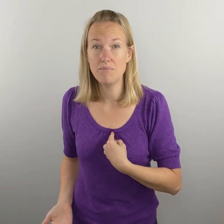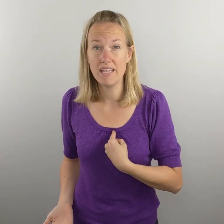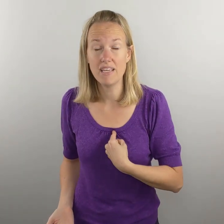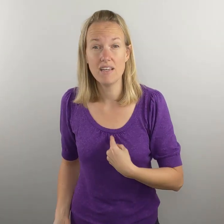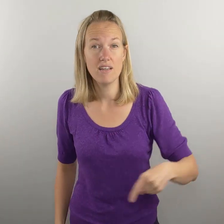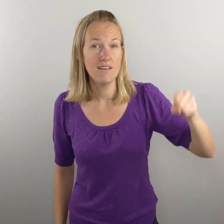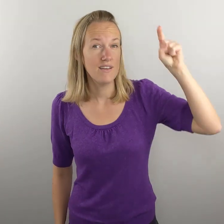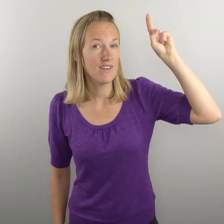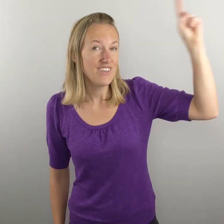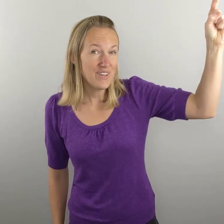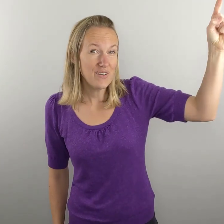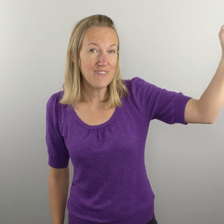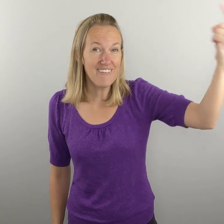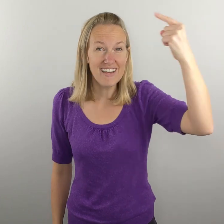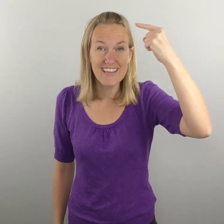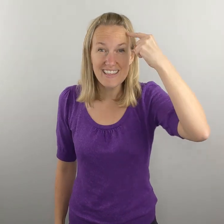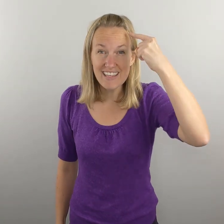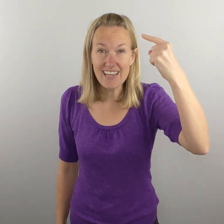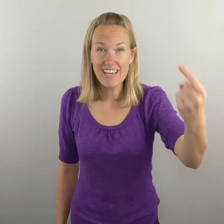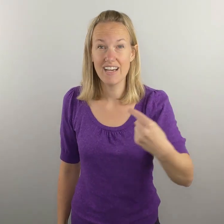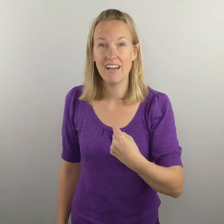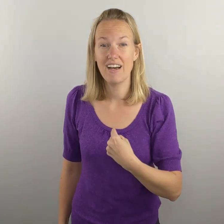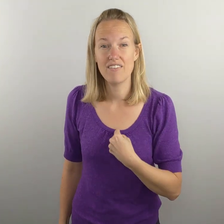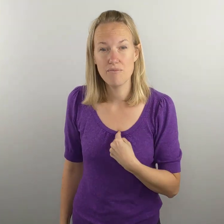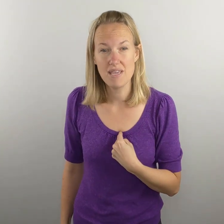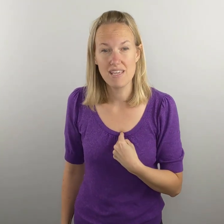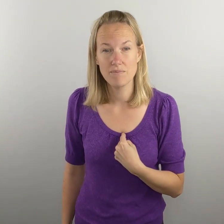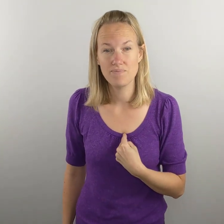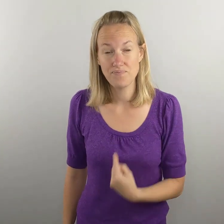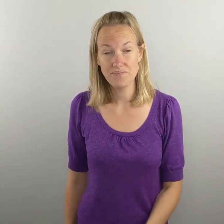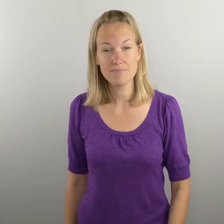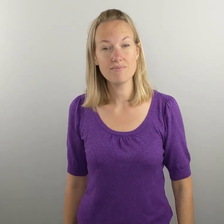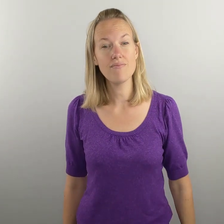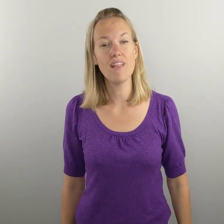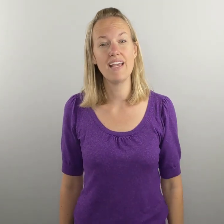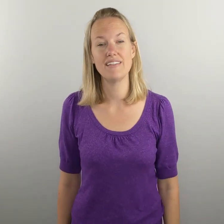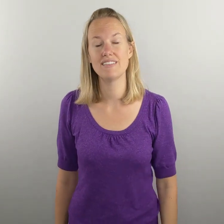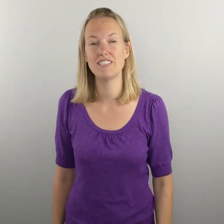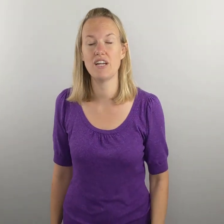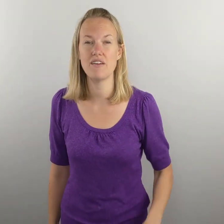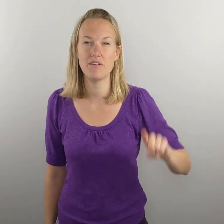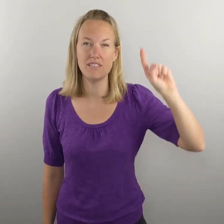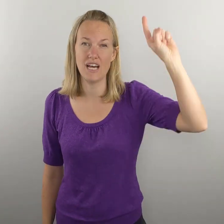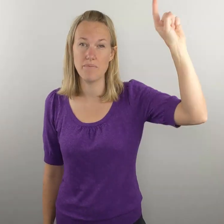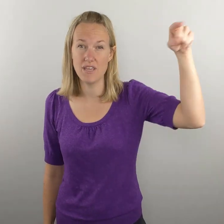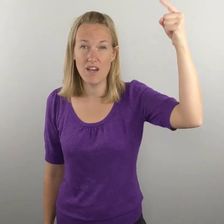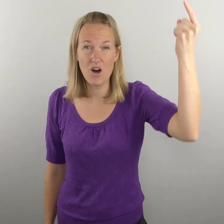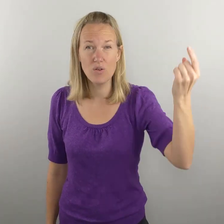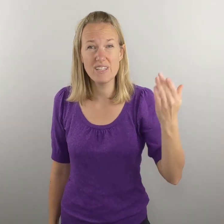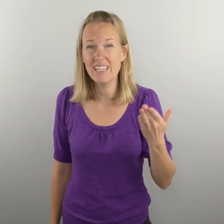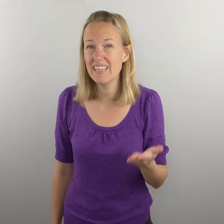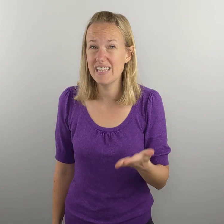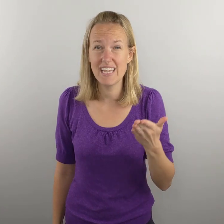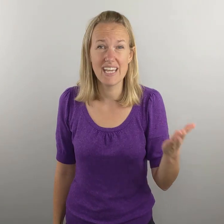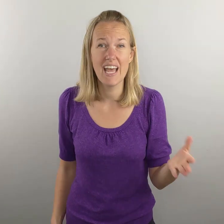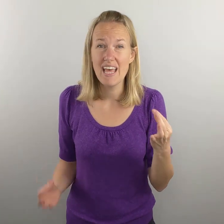me. You think of me. Okay, so let's try that from the top. The only thing